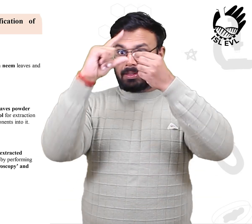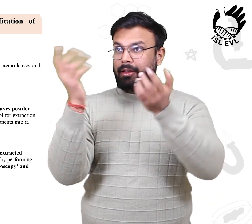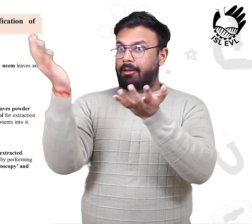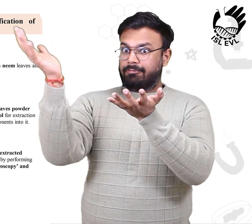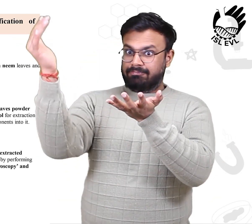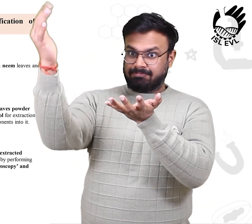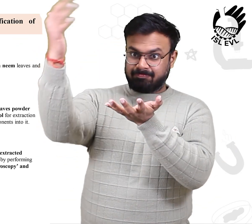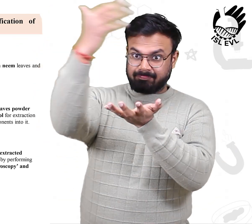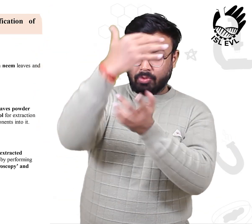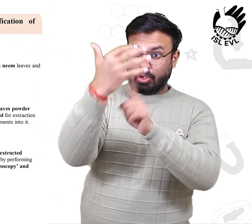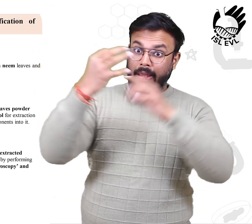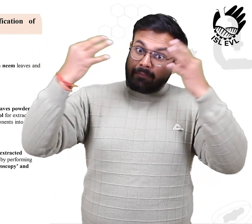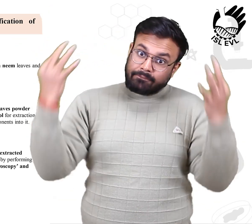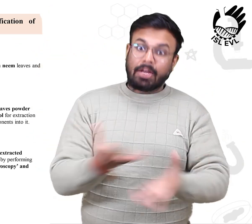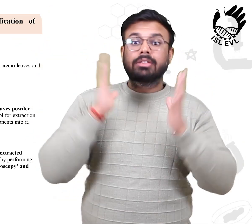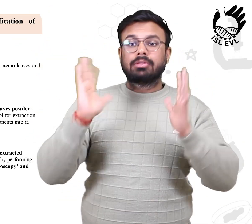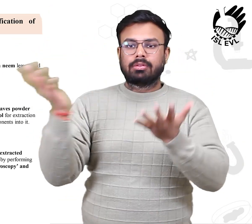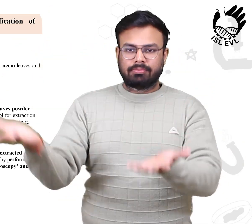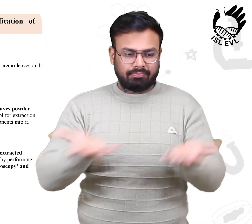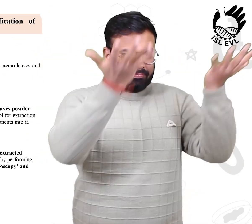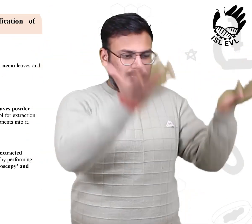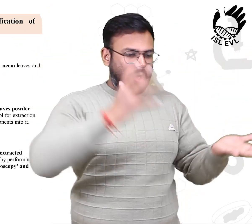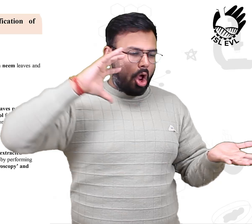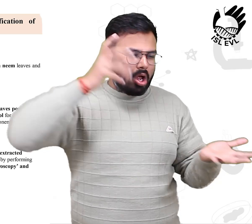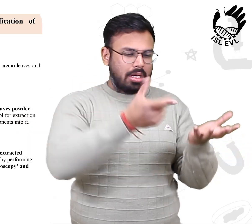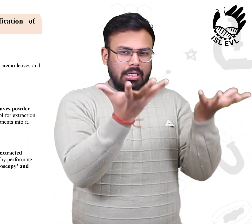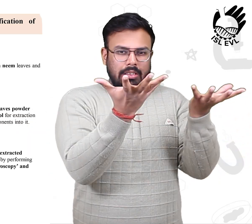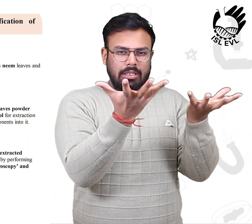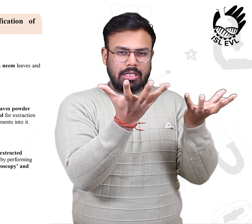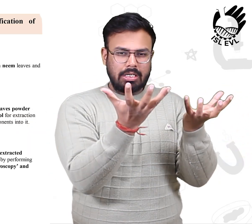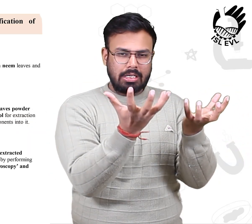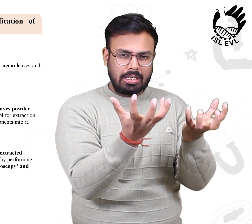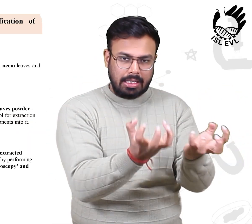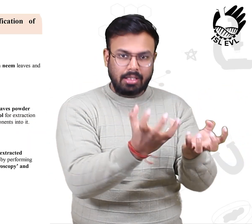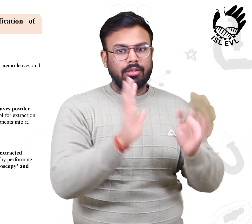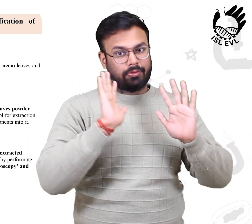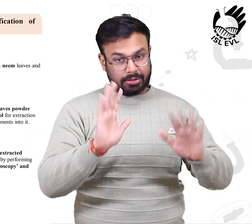First, collect fresh neem leaves and dry them.